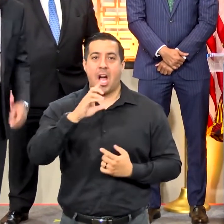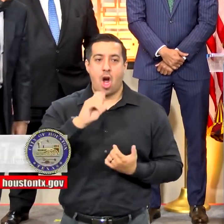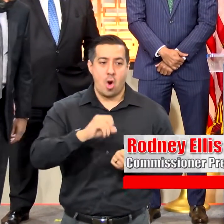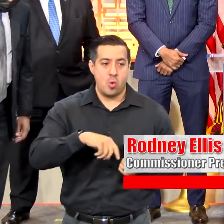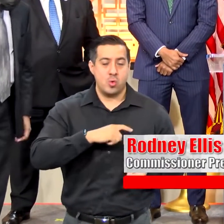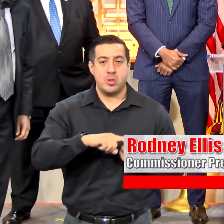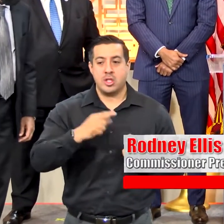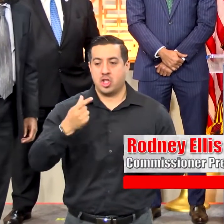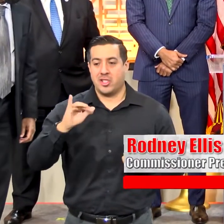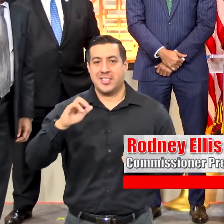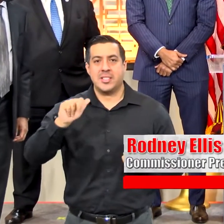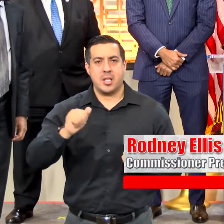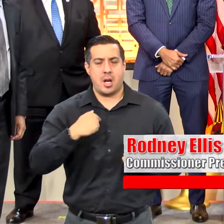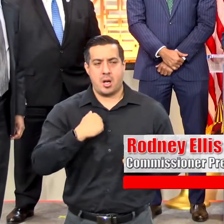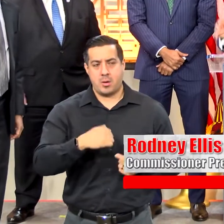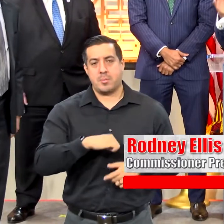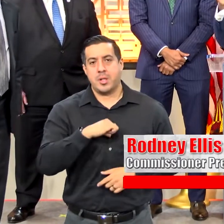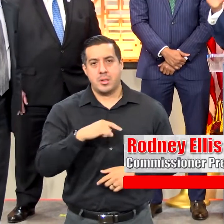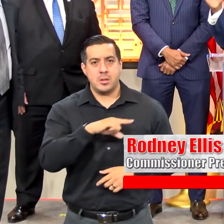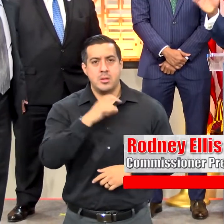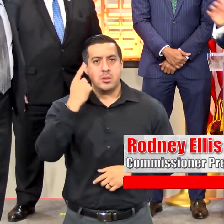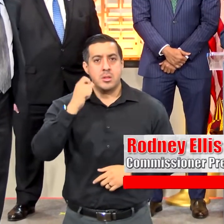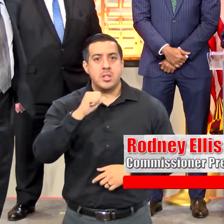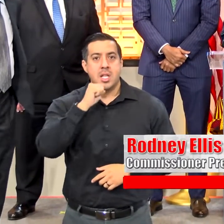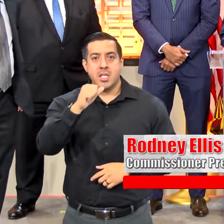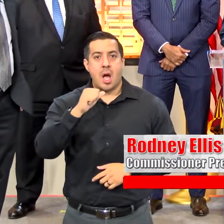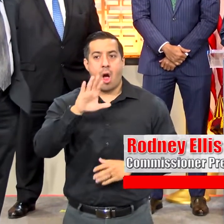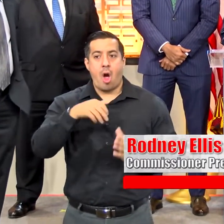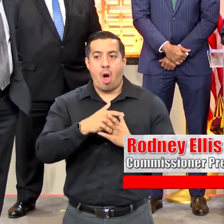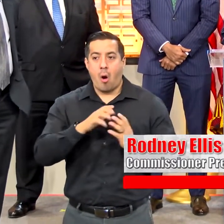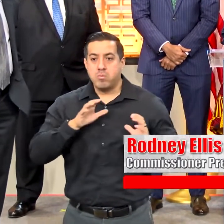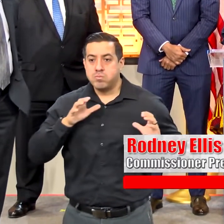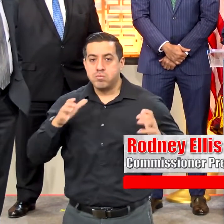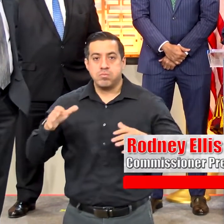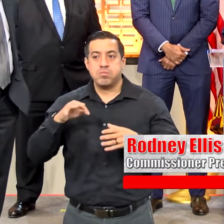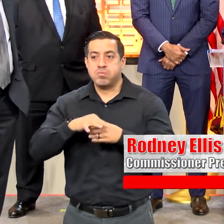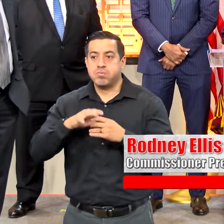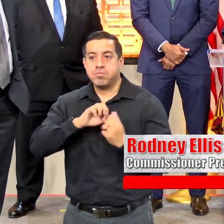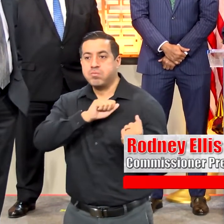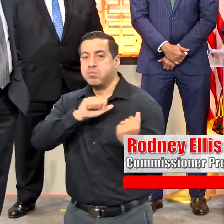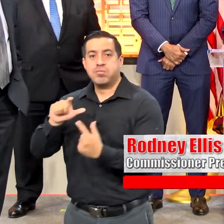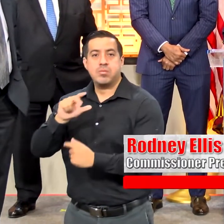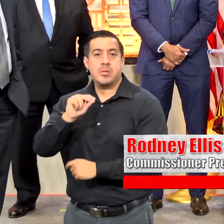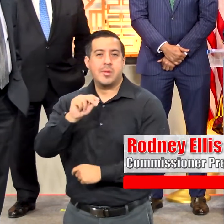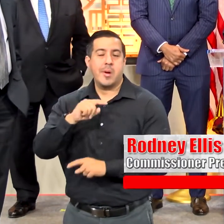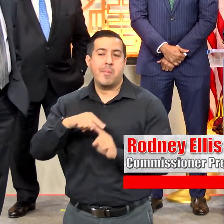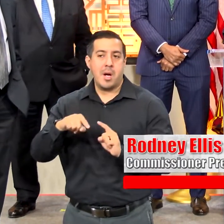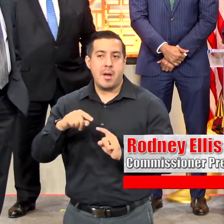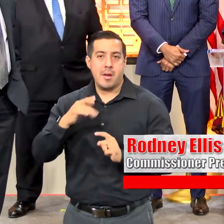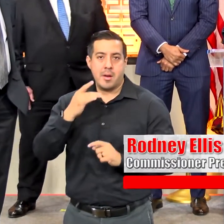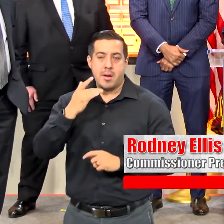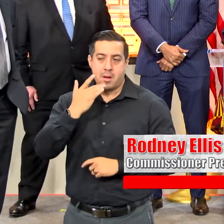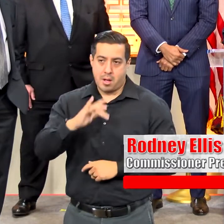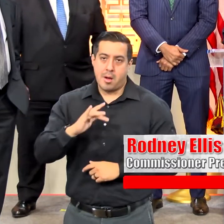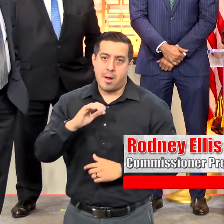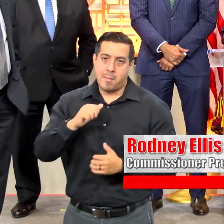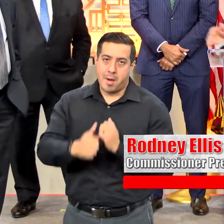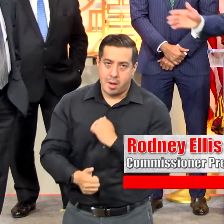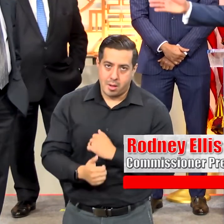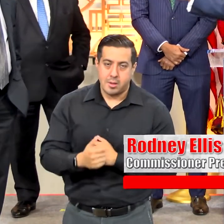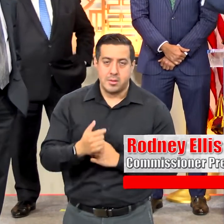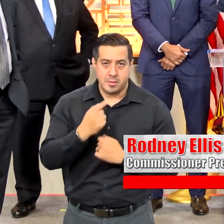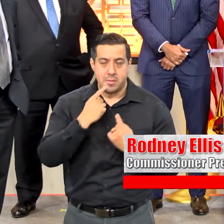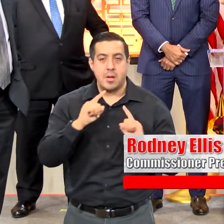Garcia in particular. It was not a unanimous vote at Commissioner's Court, but we did get it passed. All of